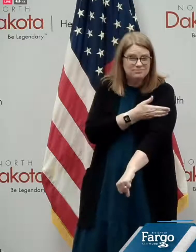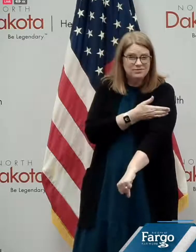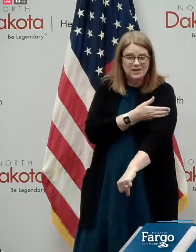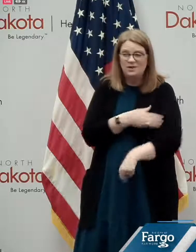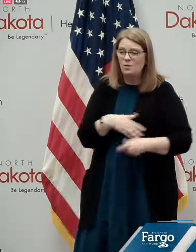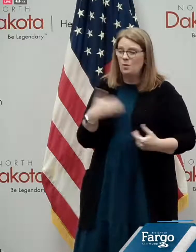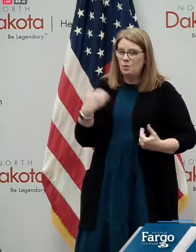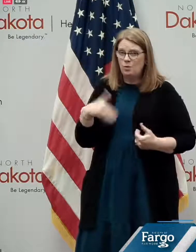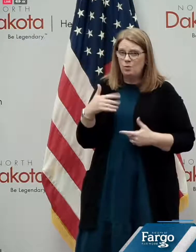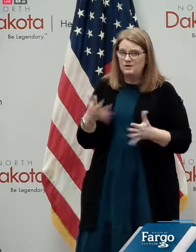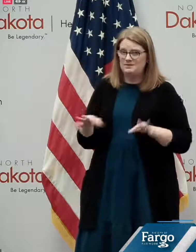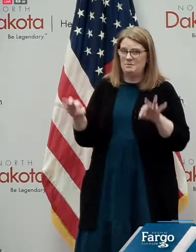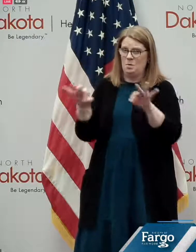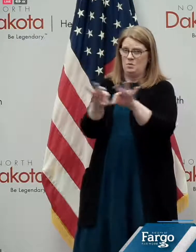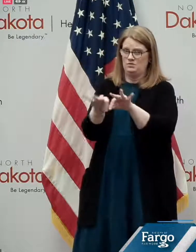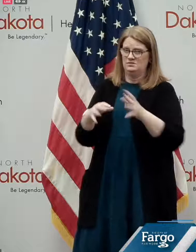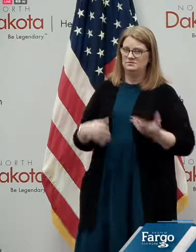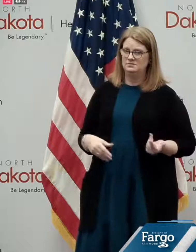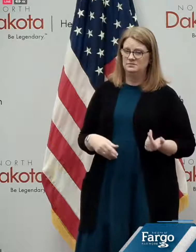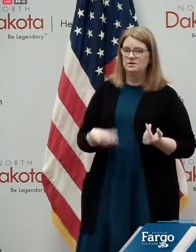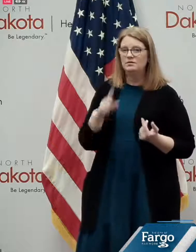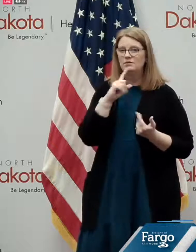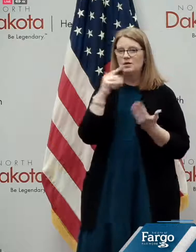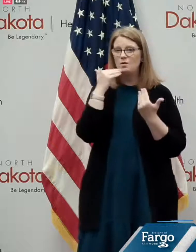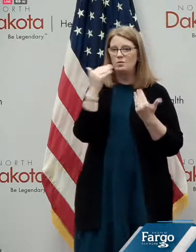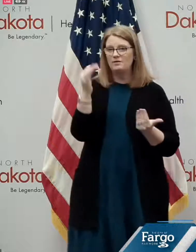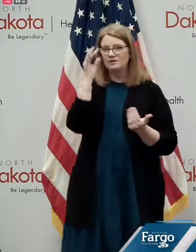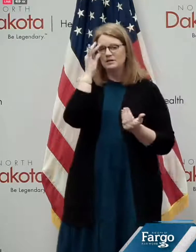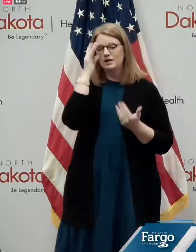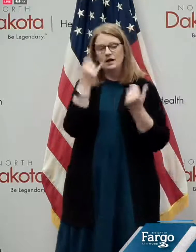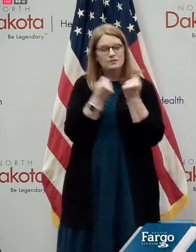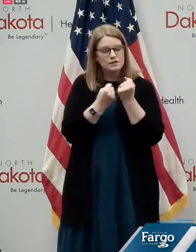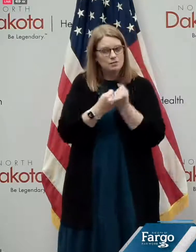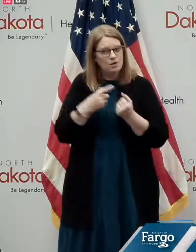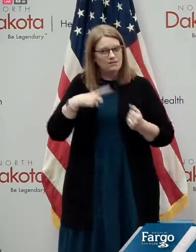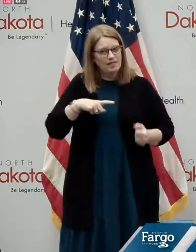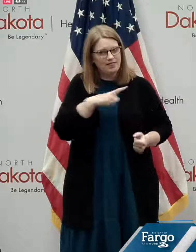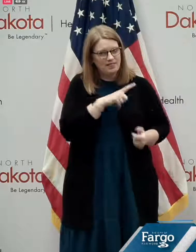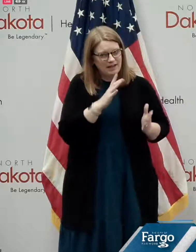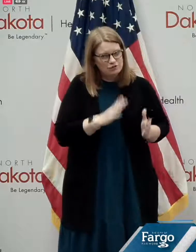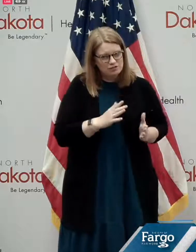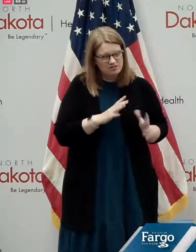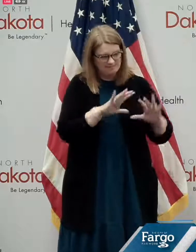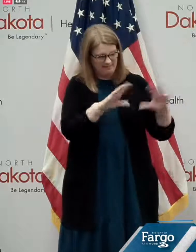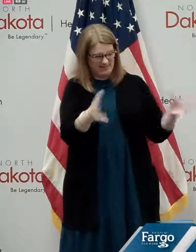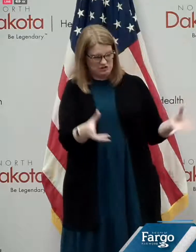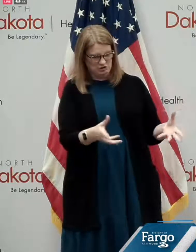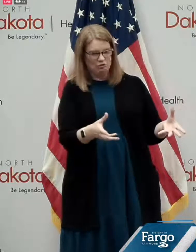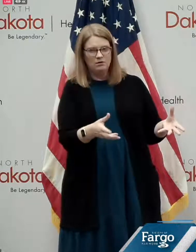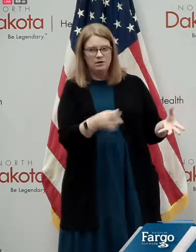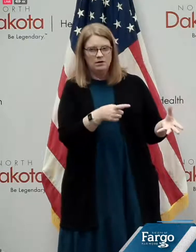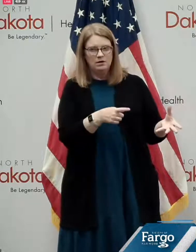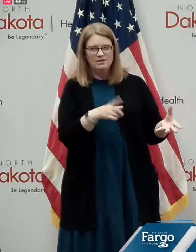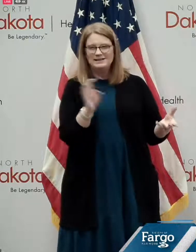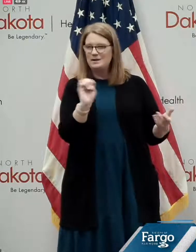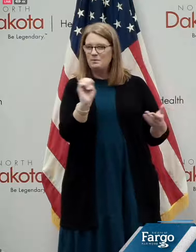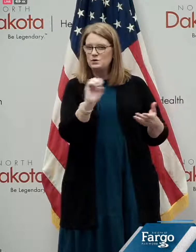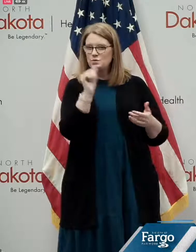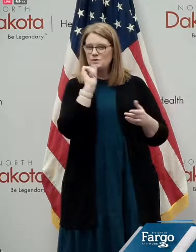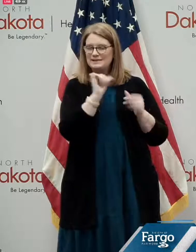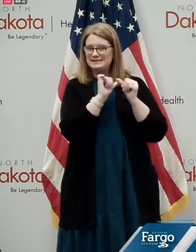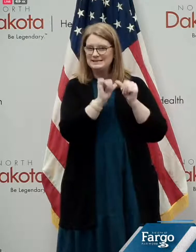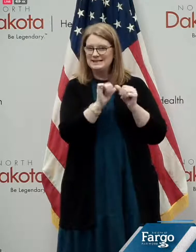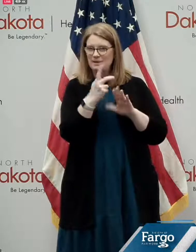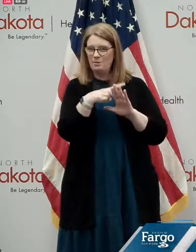effort. And that's why we're grateful to have the support of the legislature, because these emergency resiliency